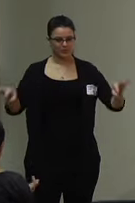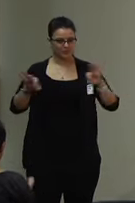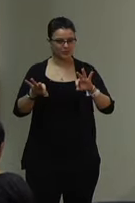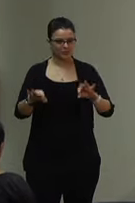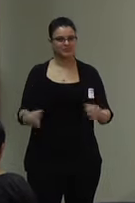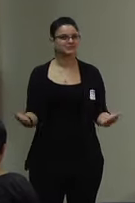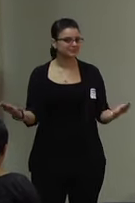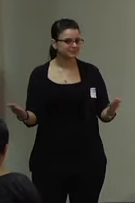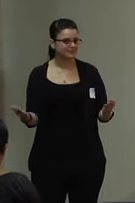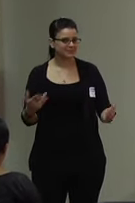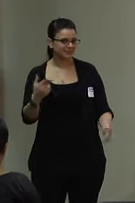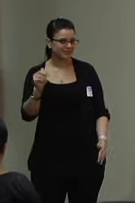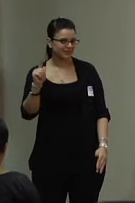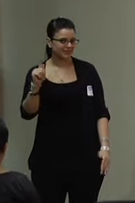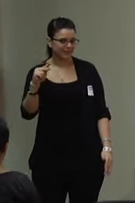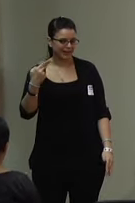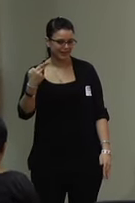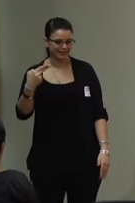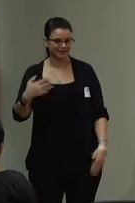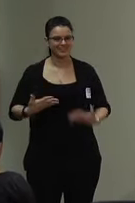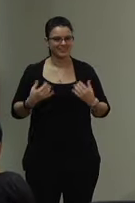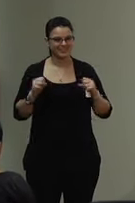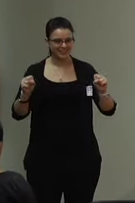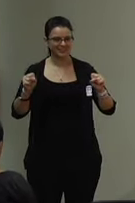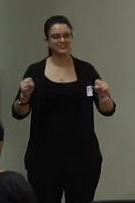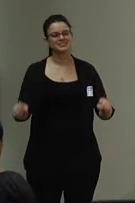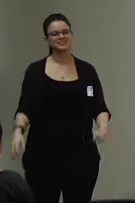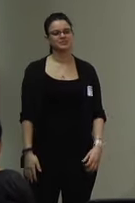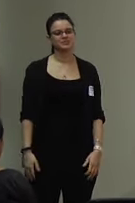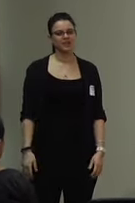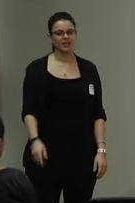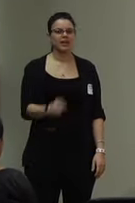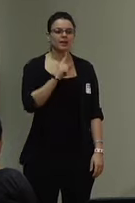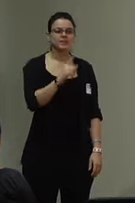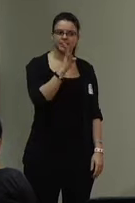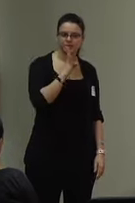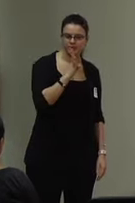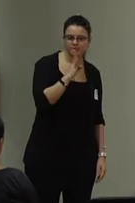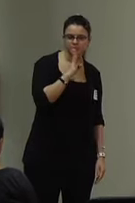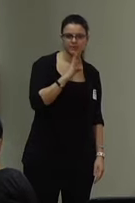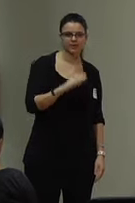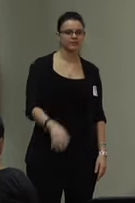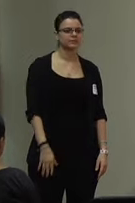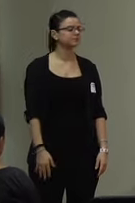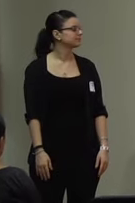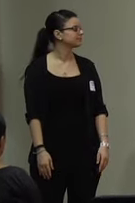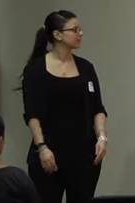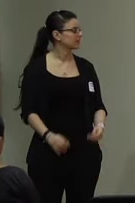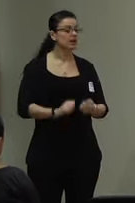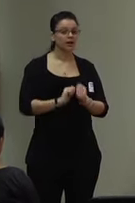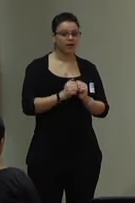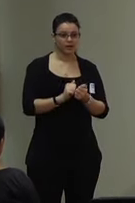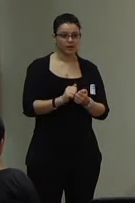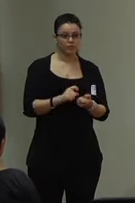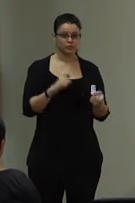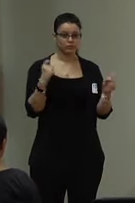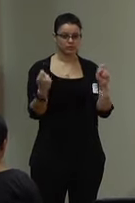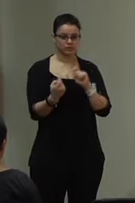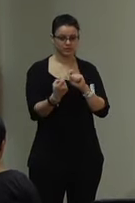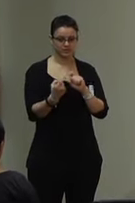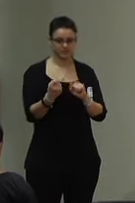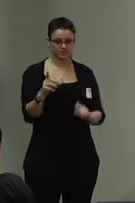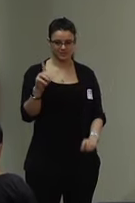the president of the Physicians Committee for Responsible Medicine, talks about how we can actually reverse